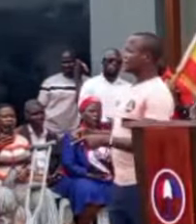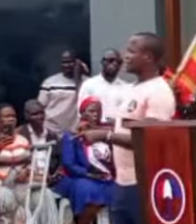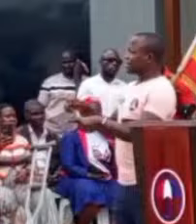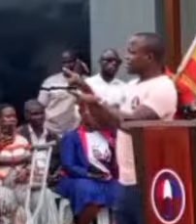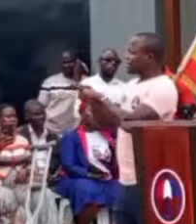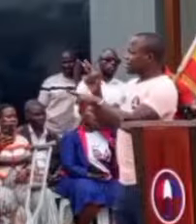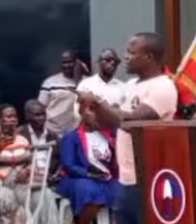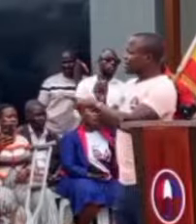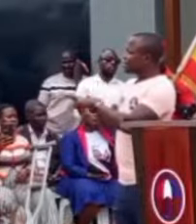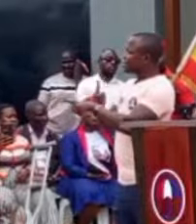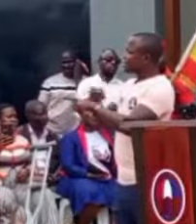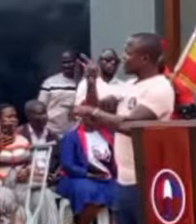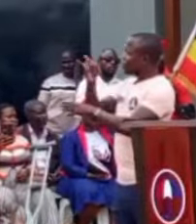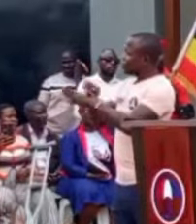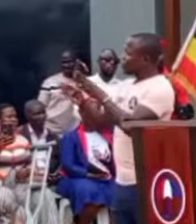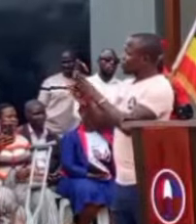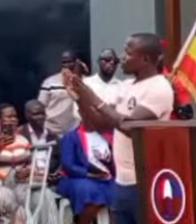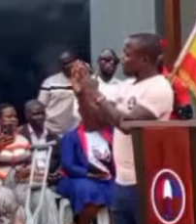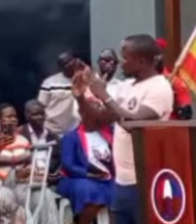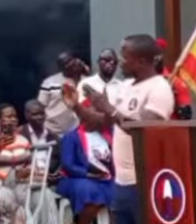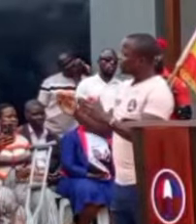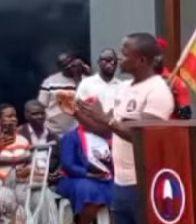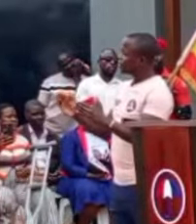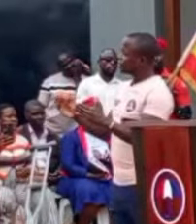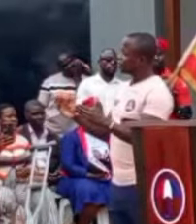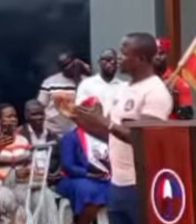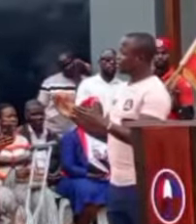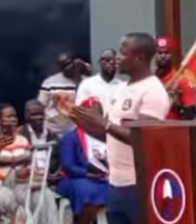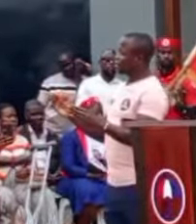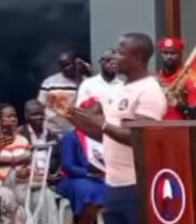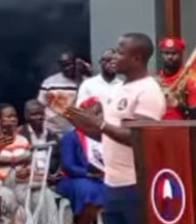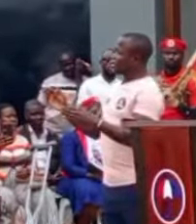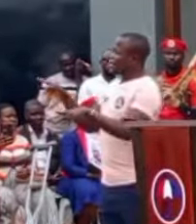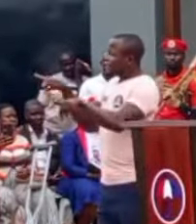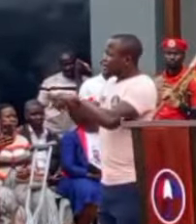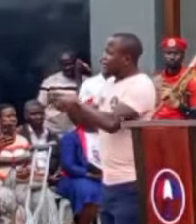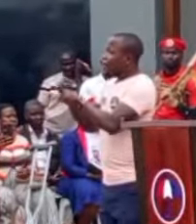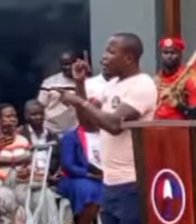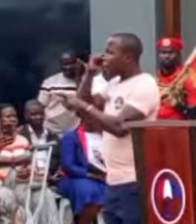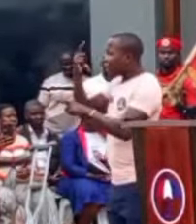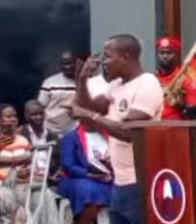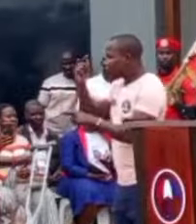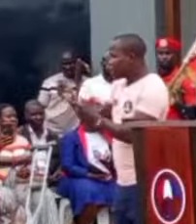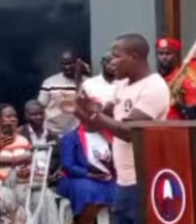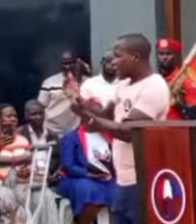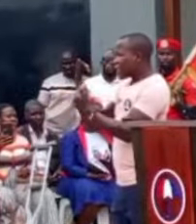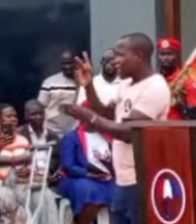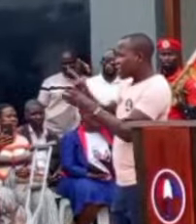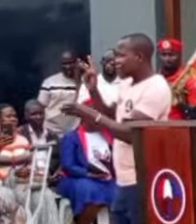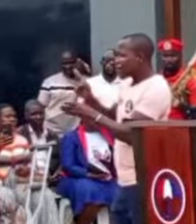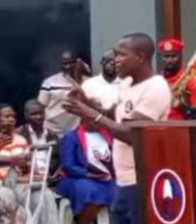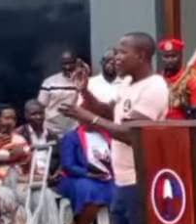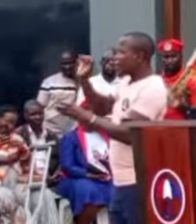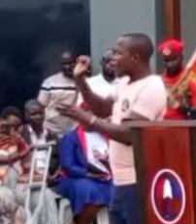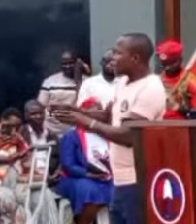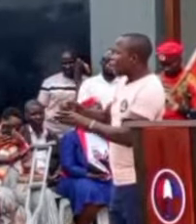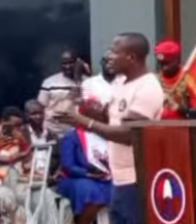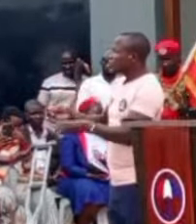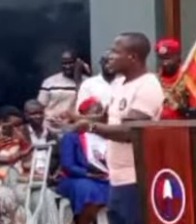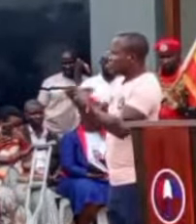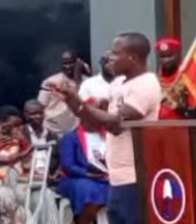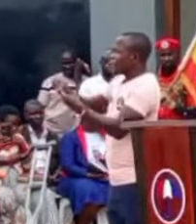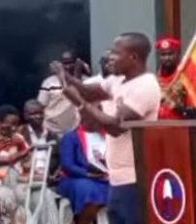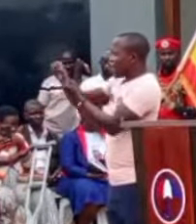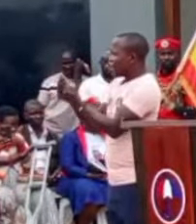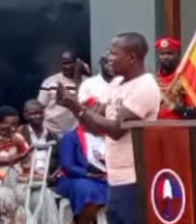era gavumenti erabirira abantu teyina yadde kuwa kizimbe layisinsi ya kizimbe kuzimba kizimbe pulaani